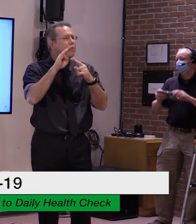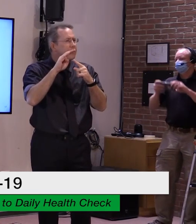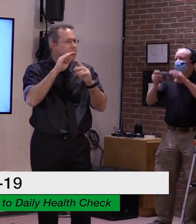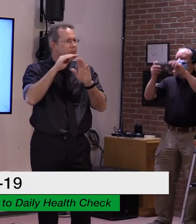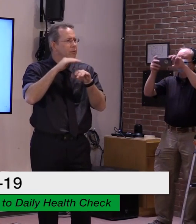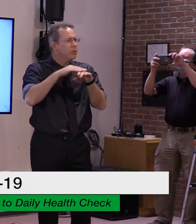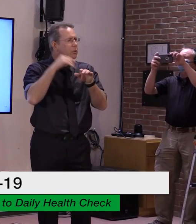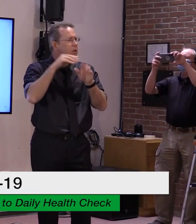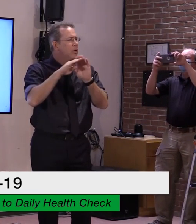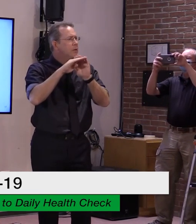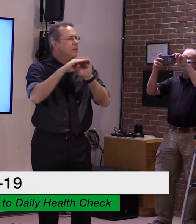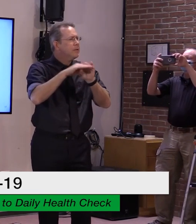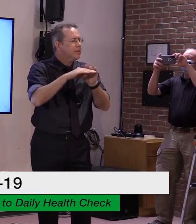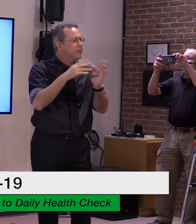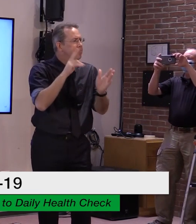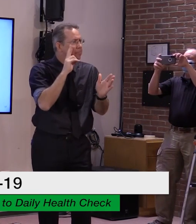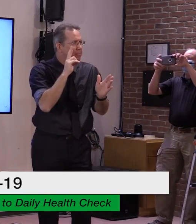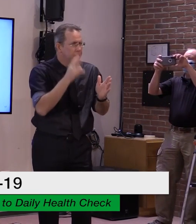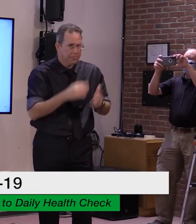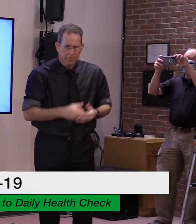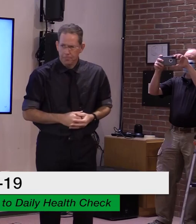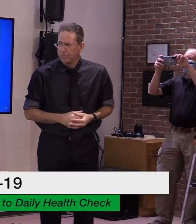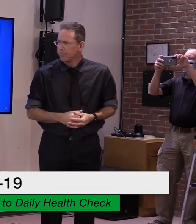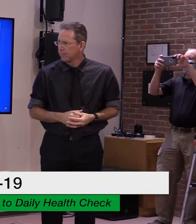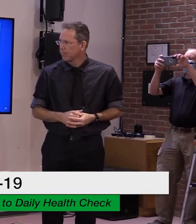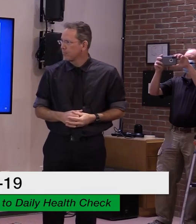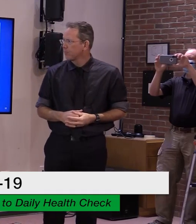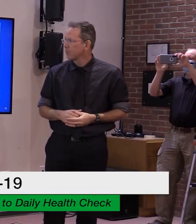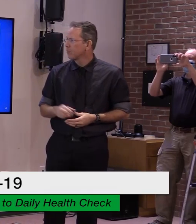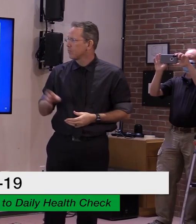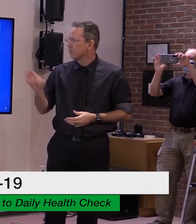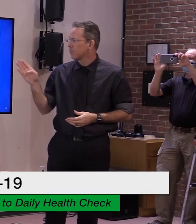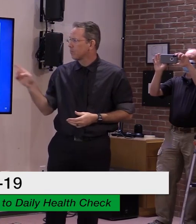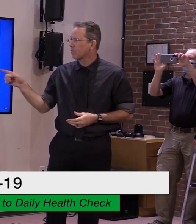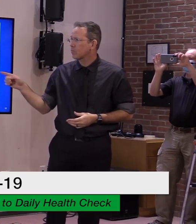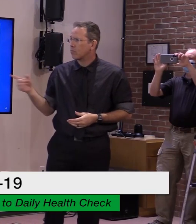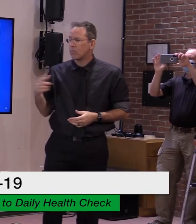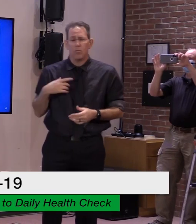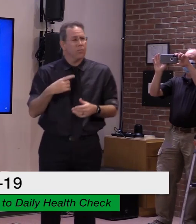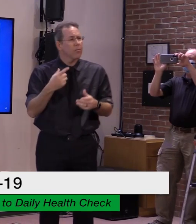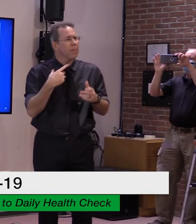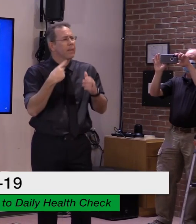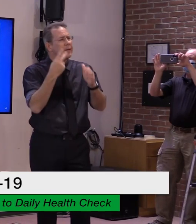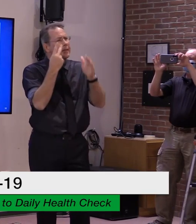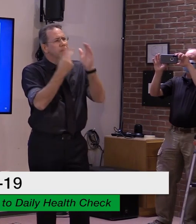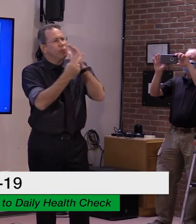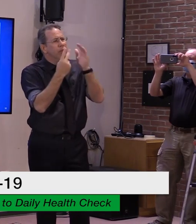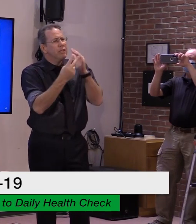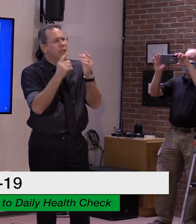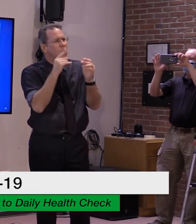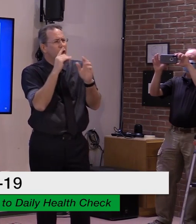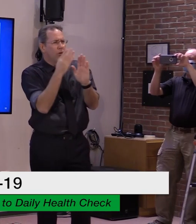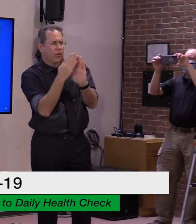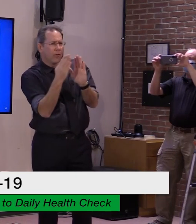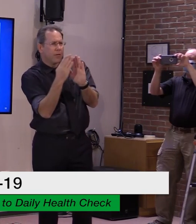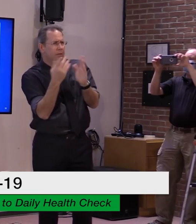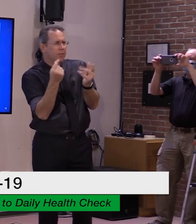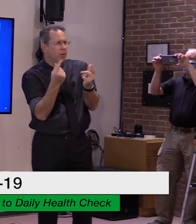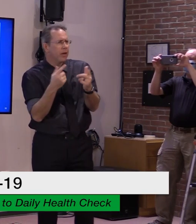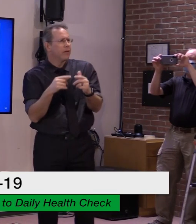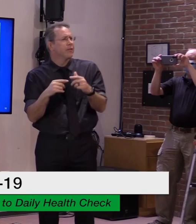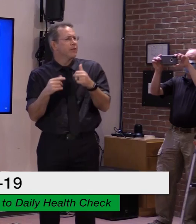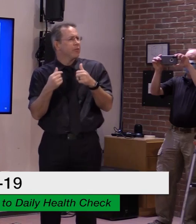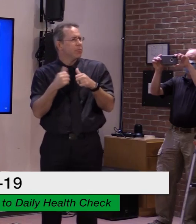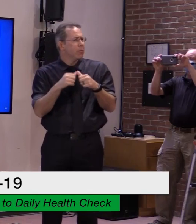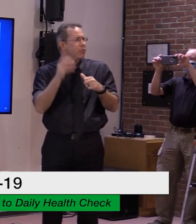some reason for optimism when you go ahead to the next slide you'll see again we're keeping close tabs on that 10 to 14 day